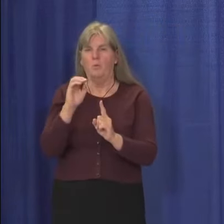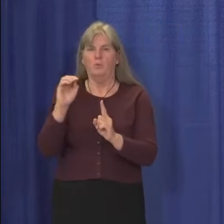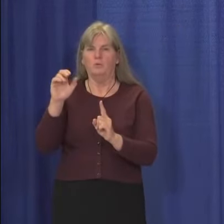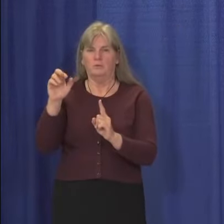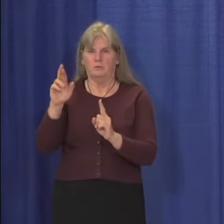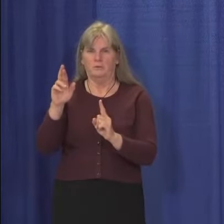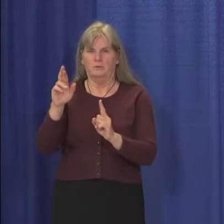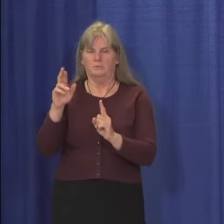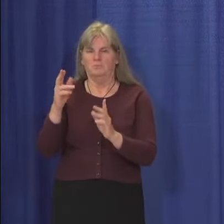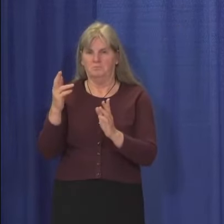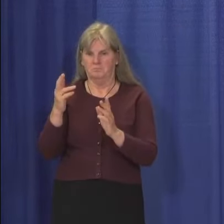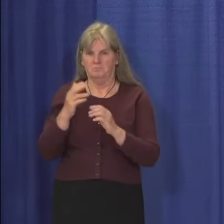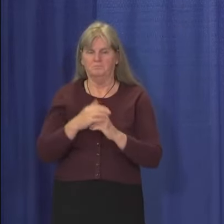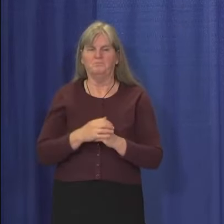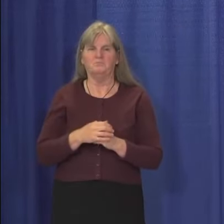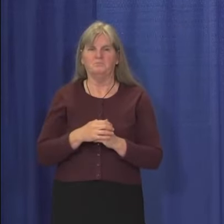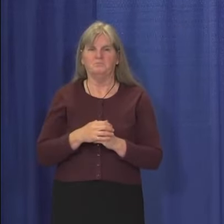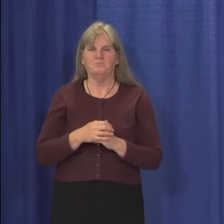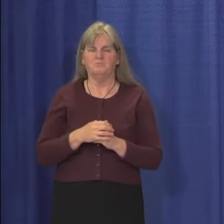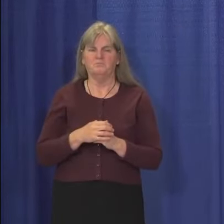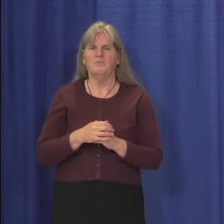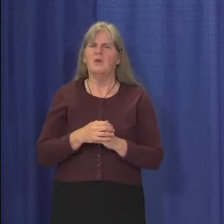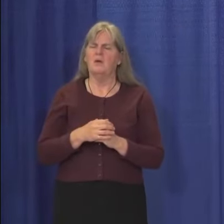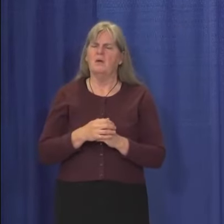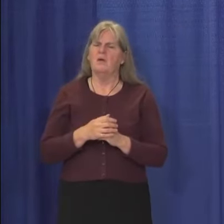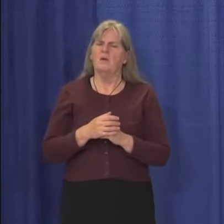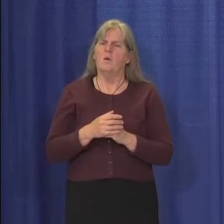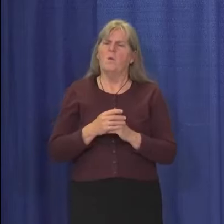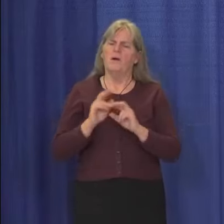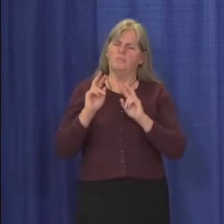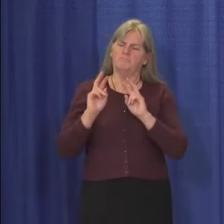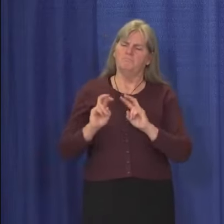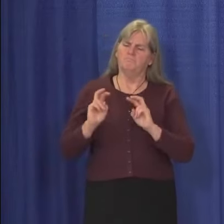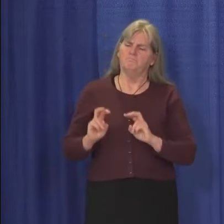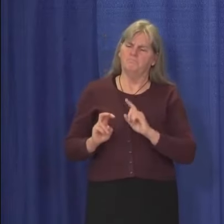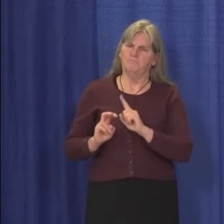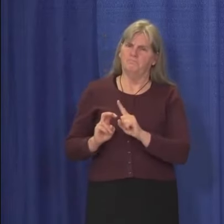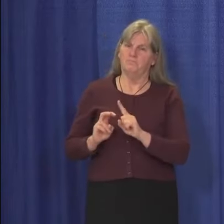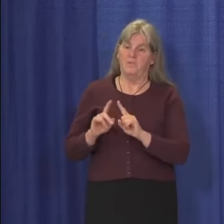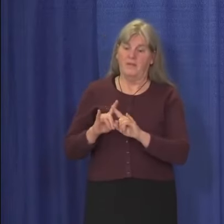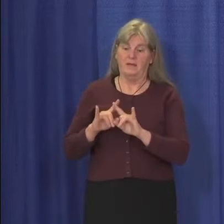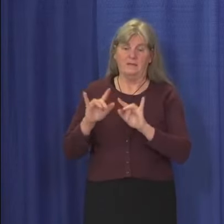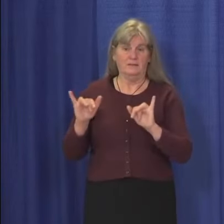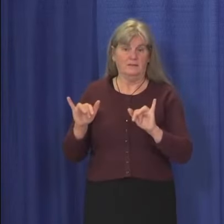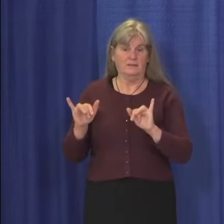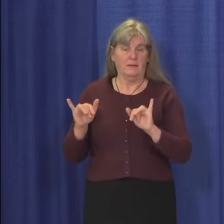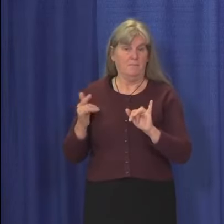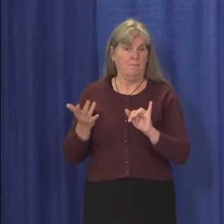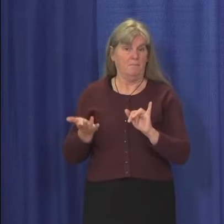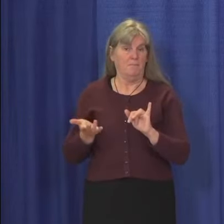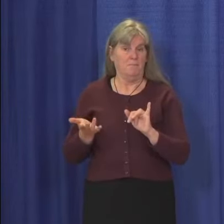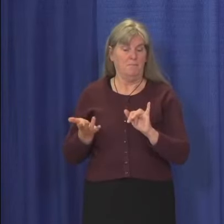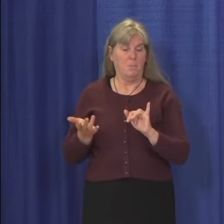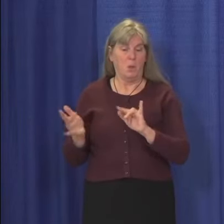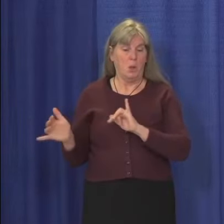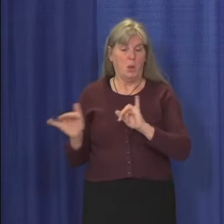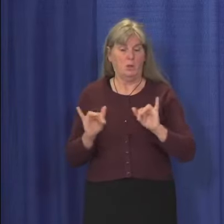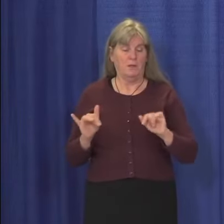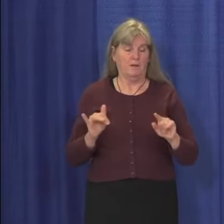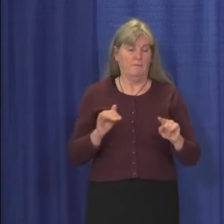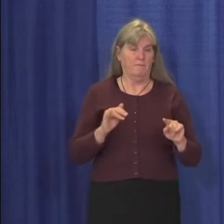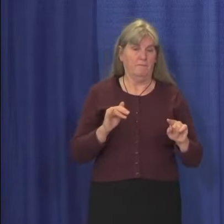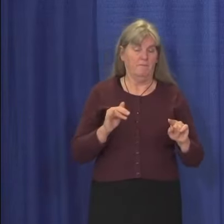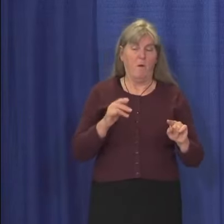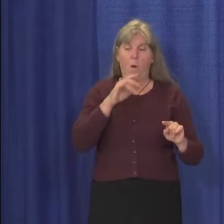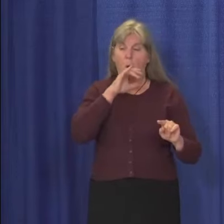dose of vaccine. Many considerations there, including whether it would be the same schedule for instance,